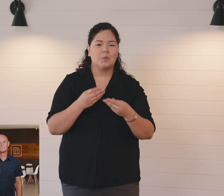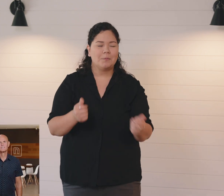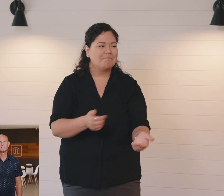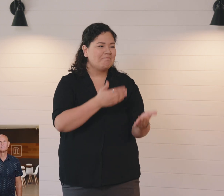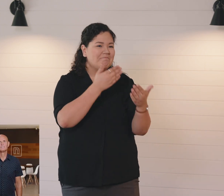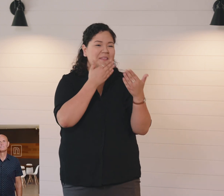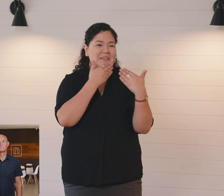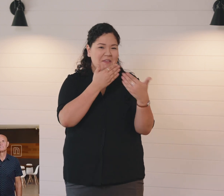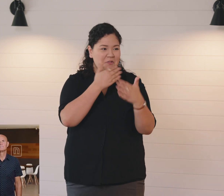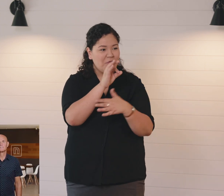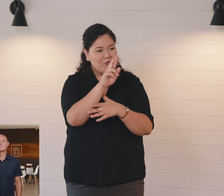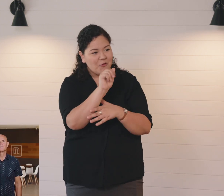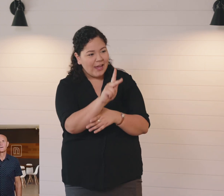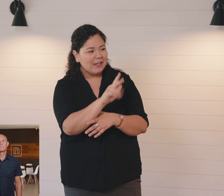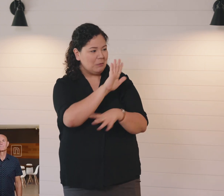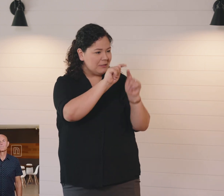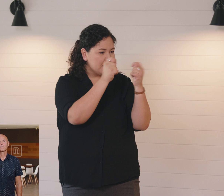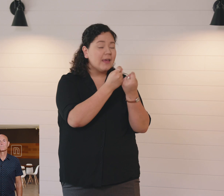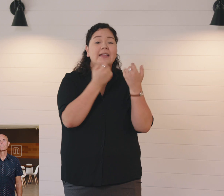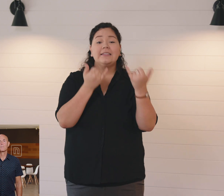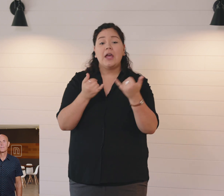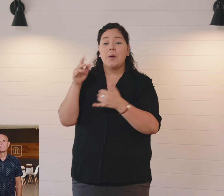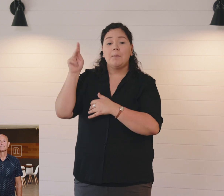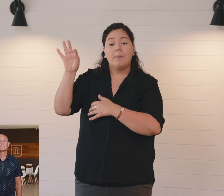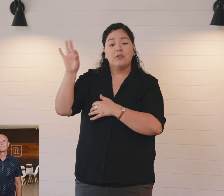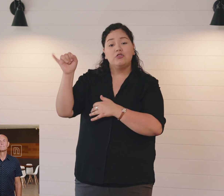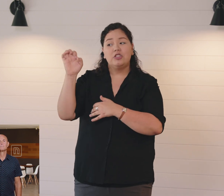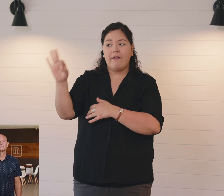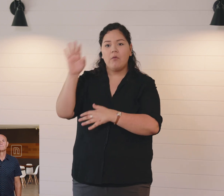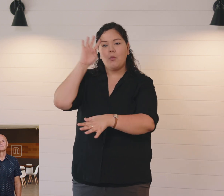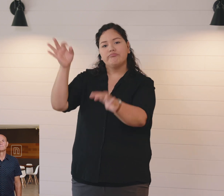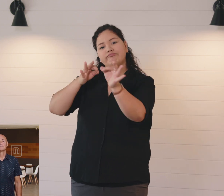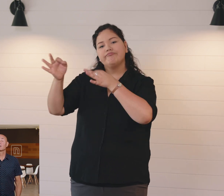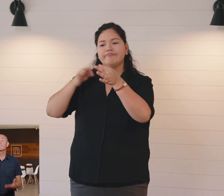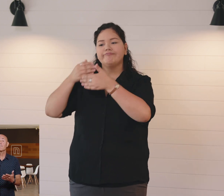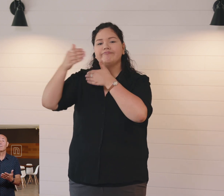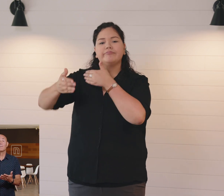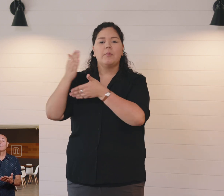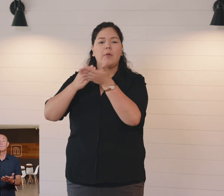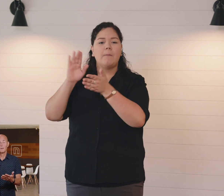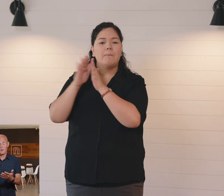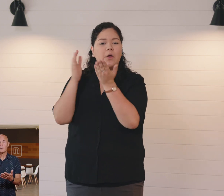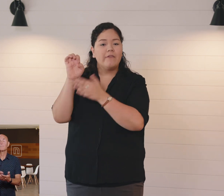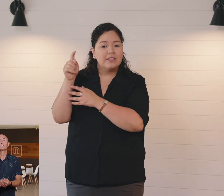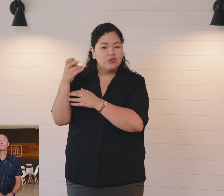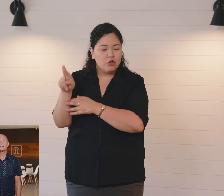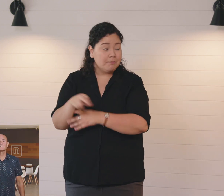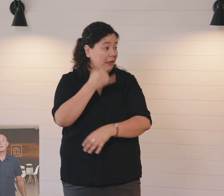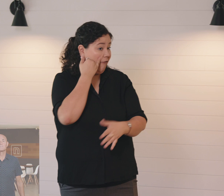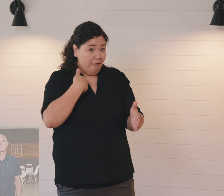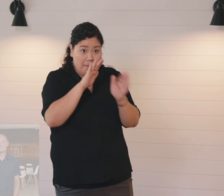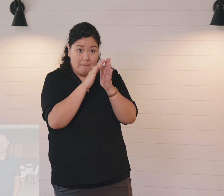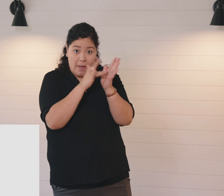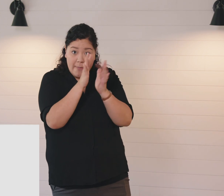Thank you, Frank and the team, for that. We're now going to join Pastor Jeff as he continues our sermon series through the book of Esther. So if you have your Bible, grab it, turn to